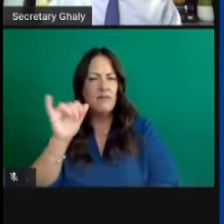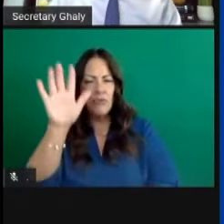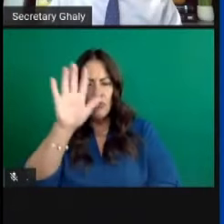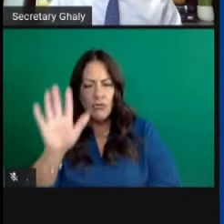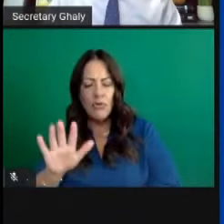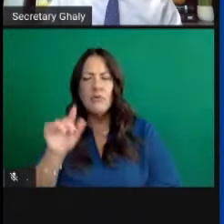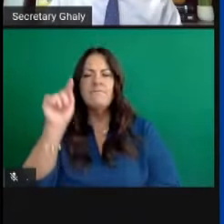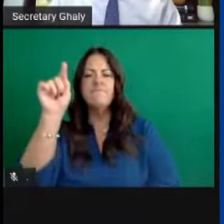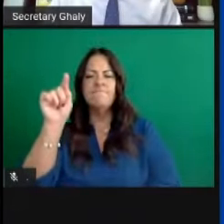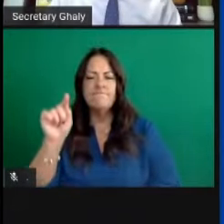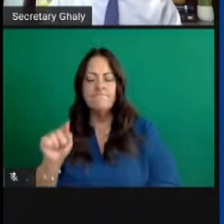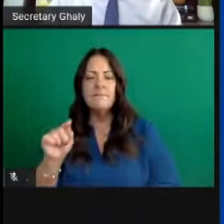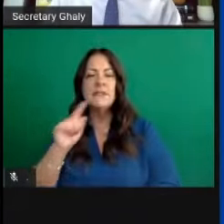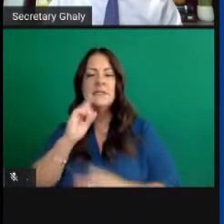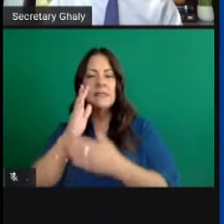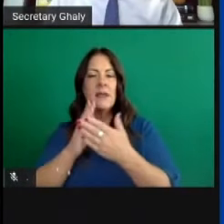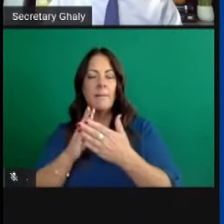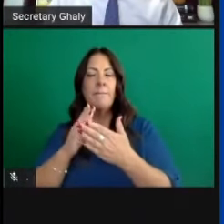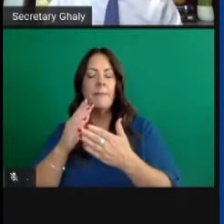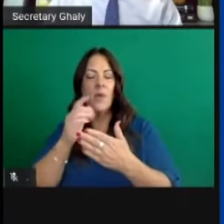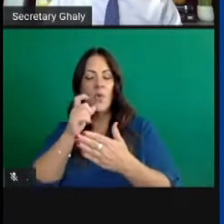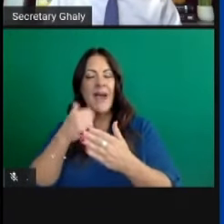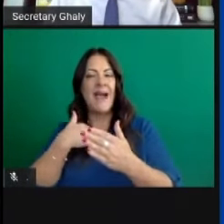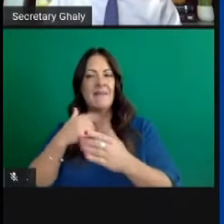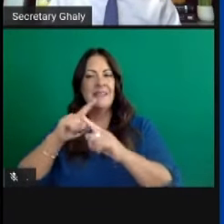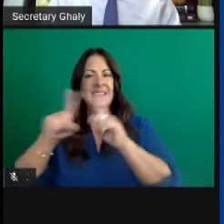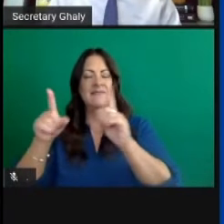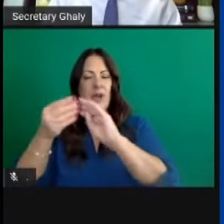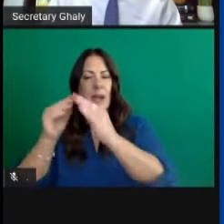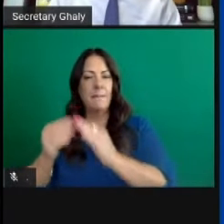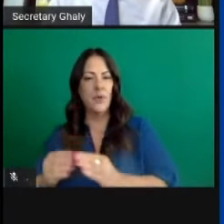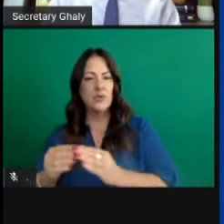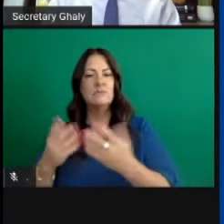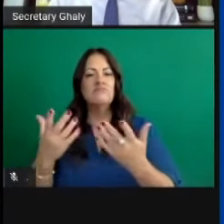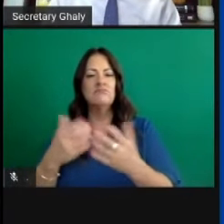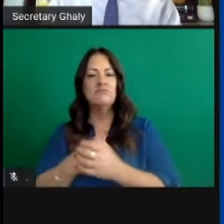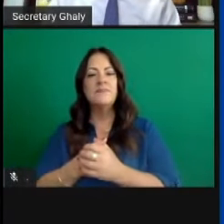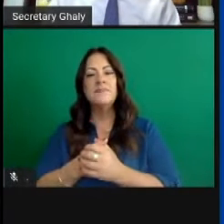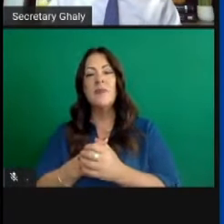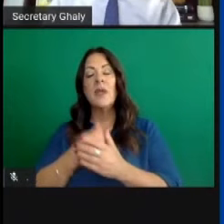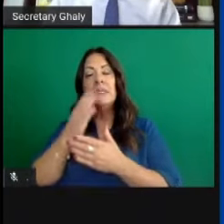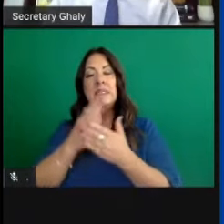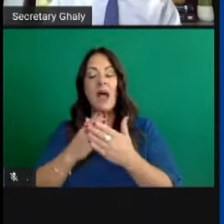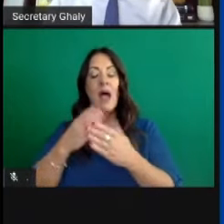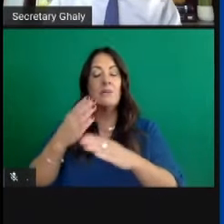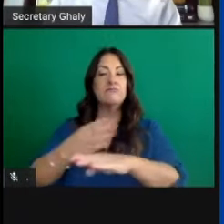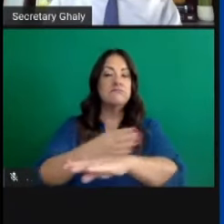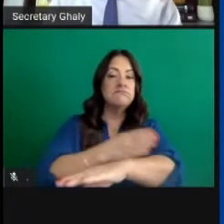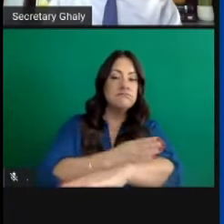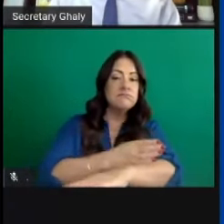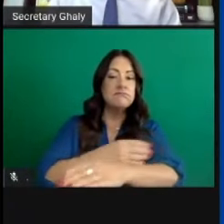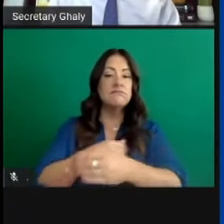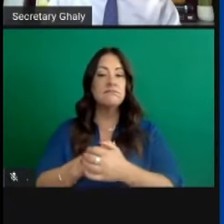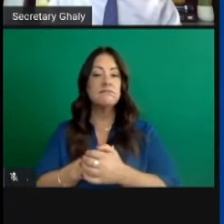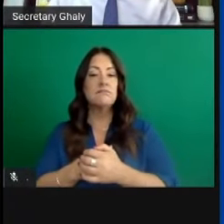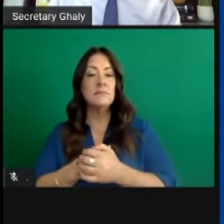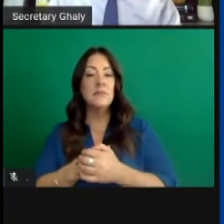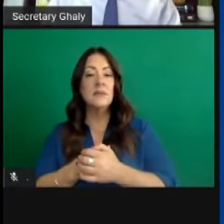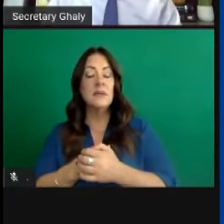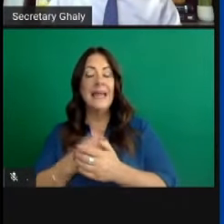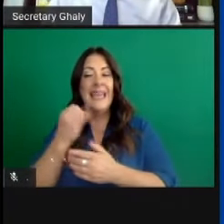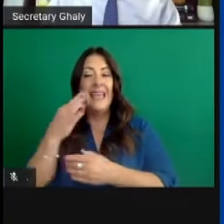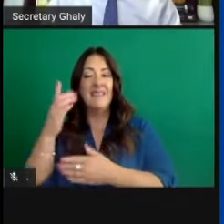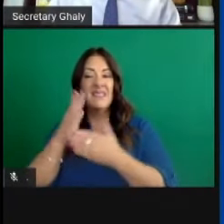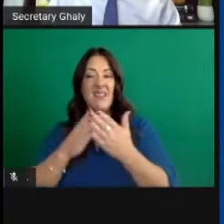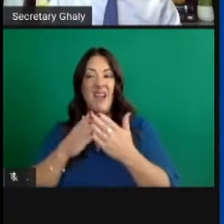are expected to put in place. And then, of course, adherence to all of the public health guidance that we've been discussing over many, many